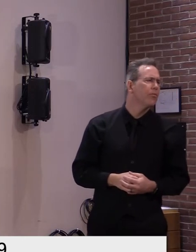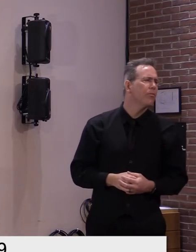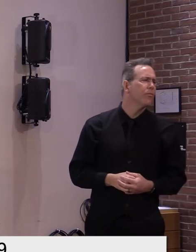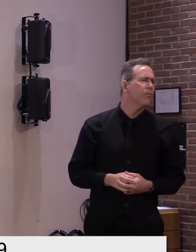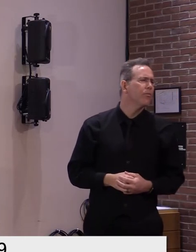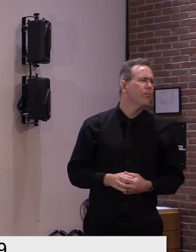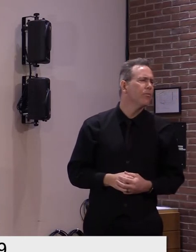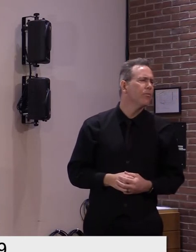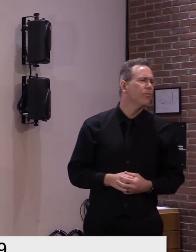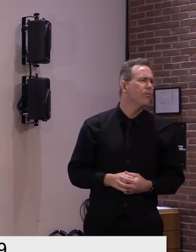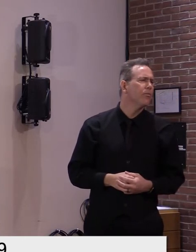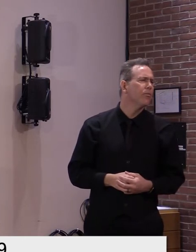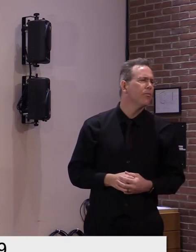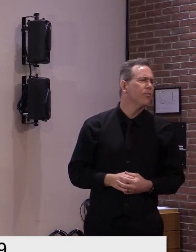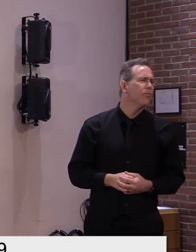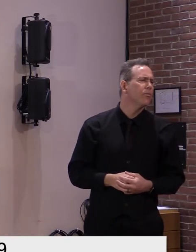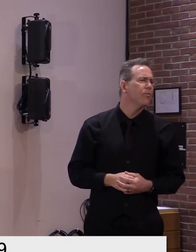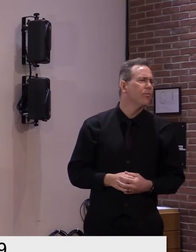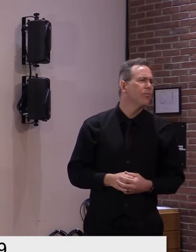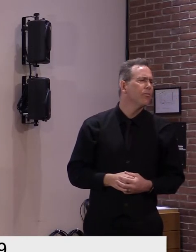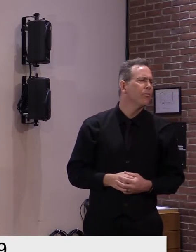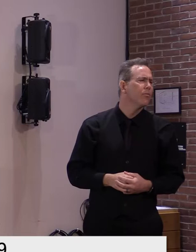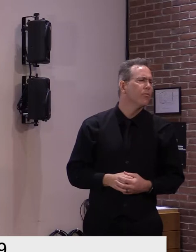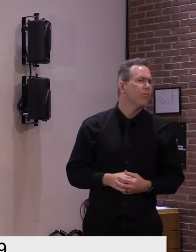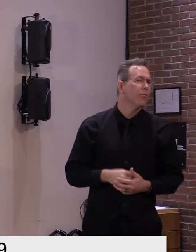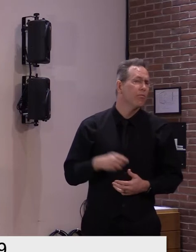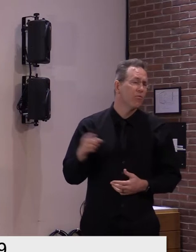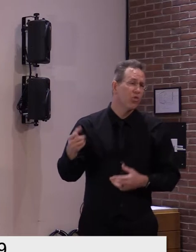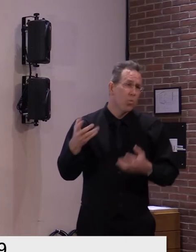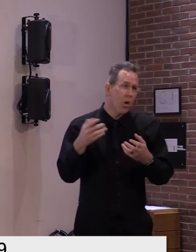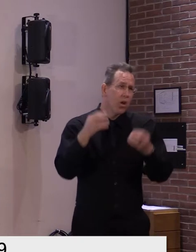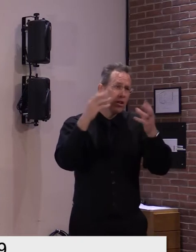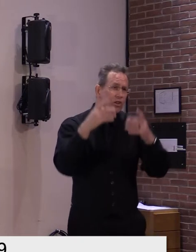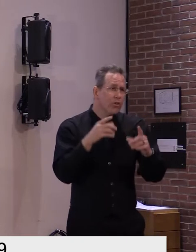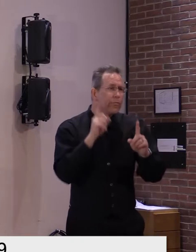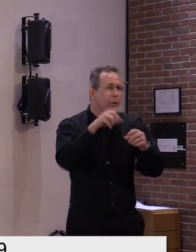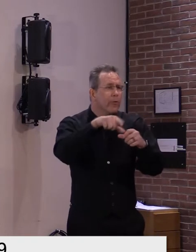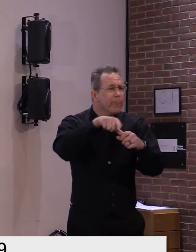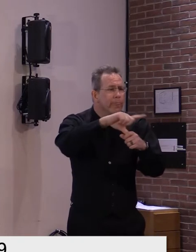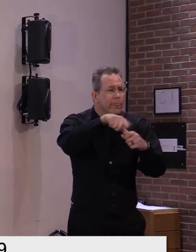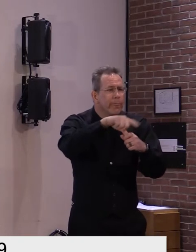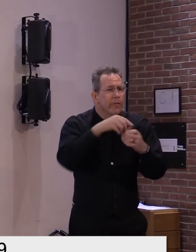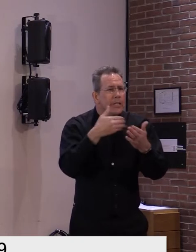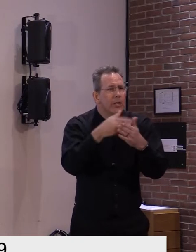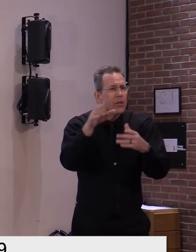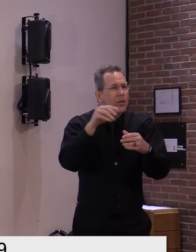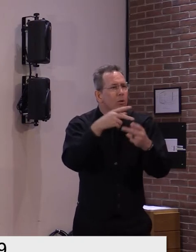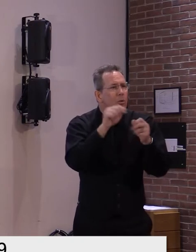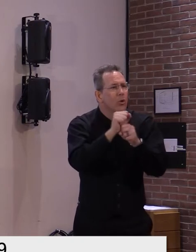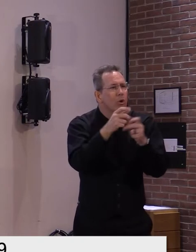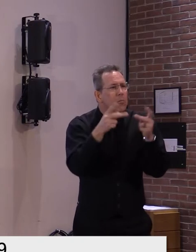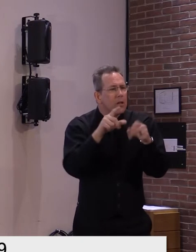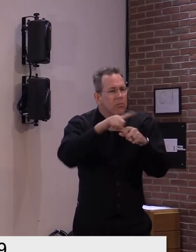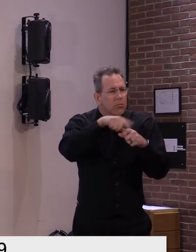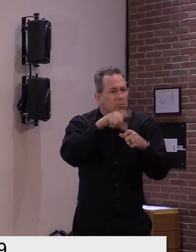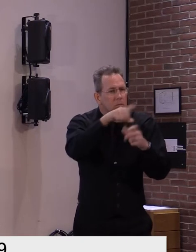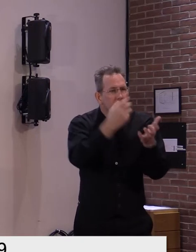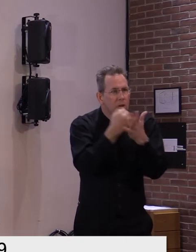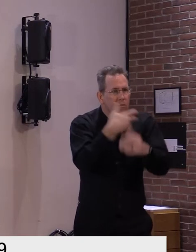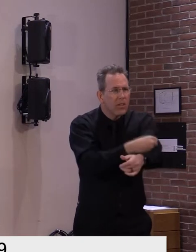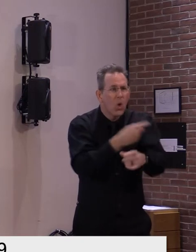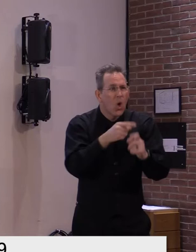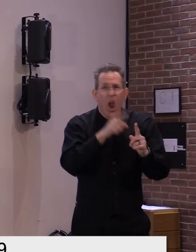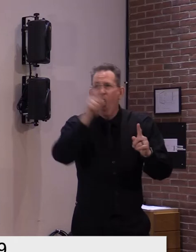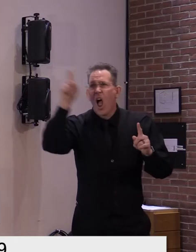their workplace or home, correct? We have set up vaccination sites, and we would